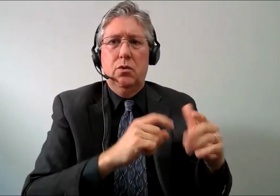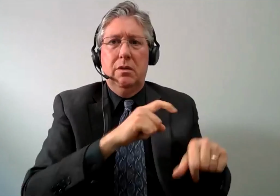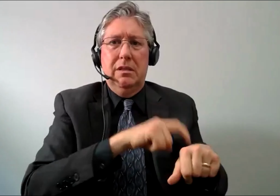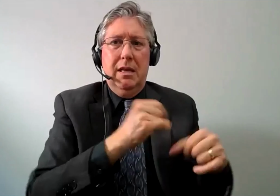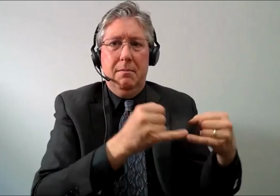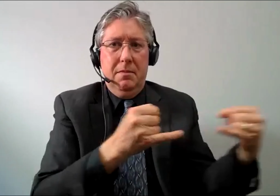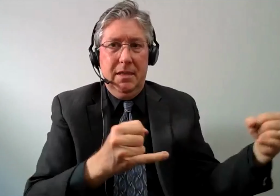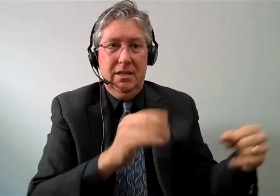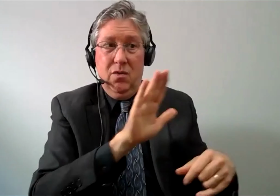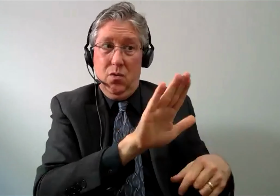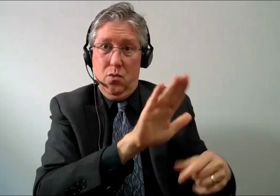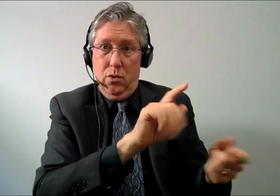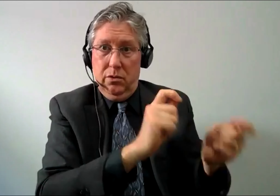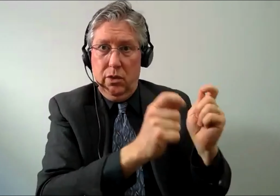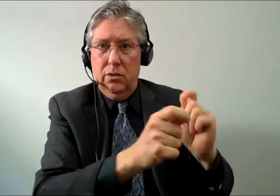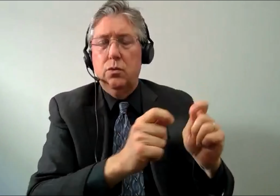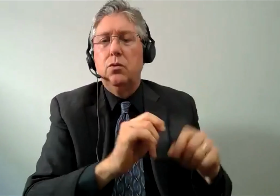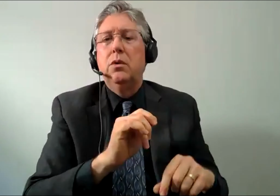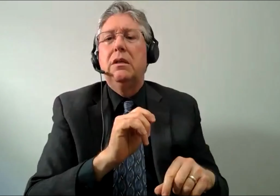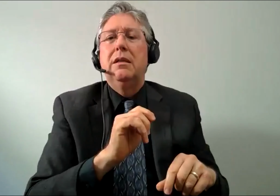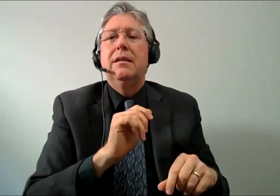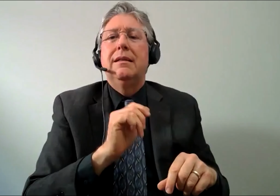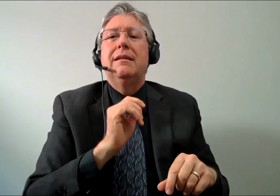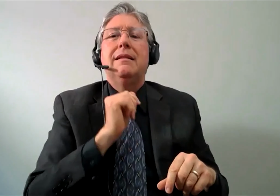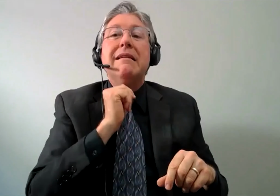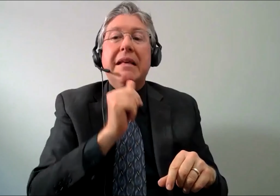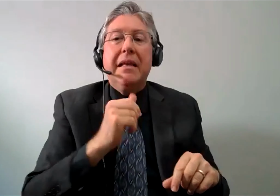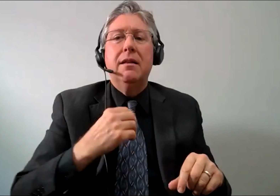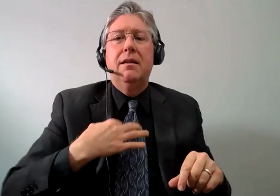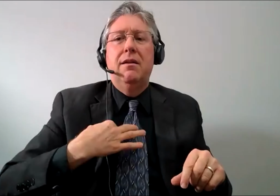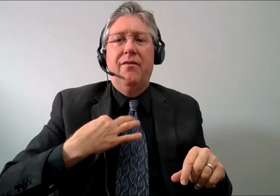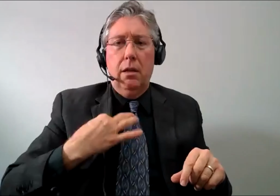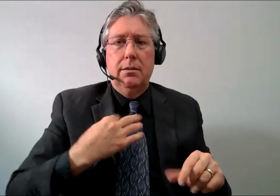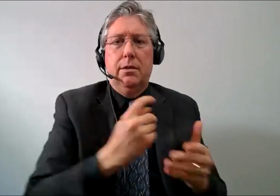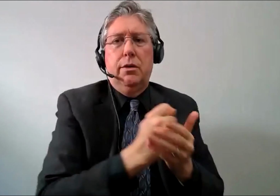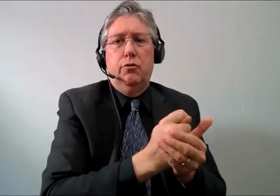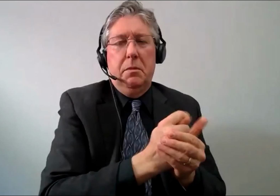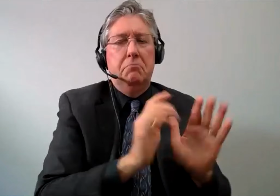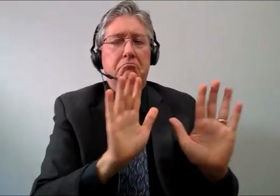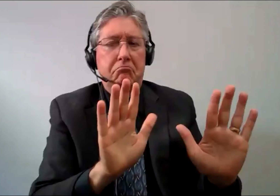specific changes to involuntary treatment. So more information will be available soon.